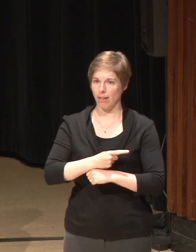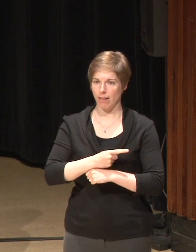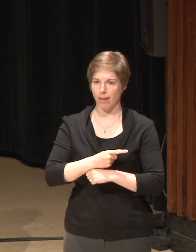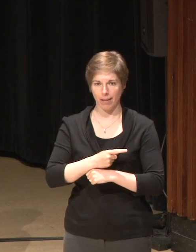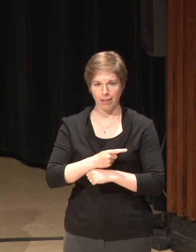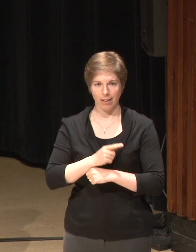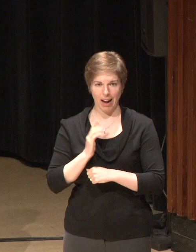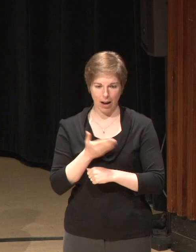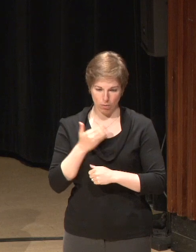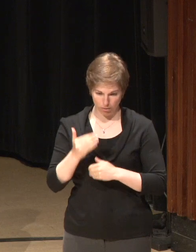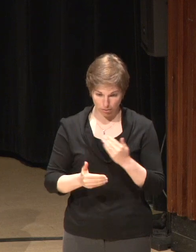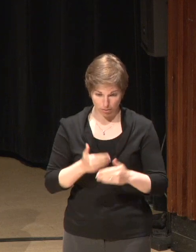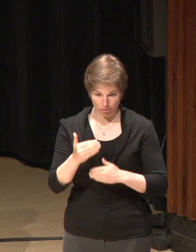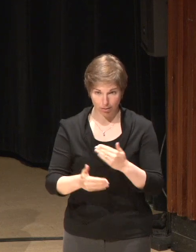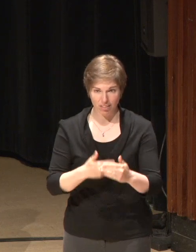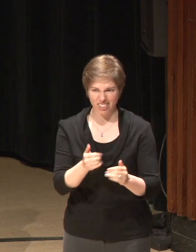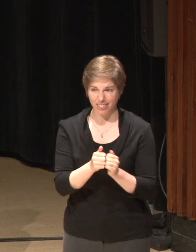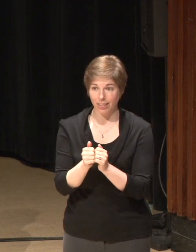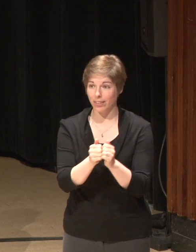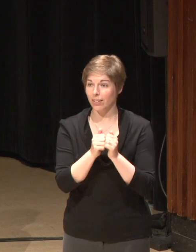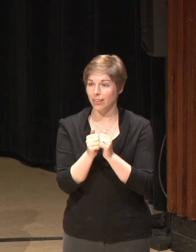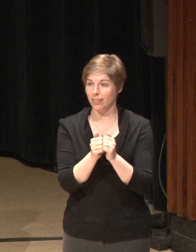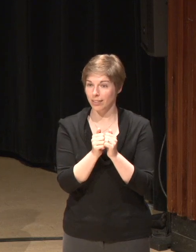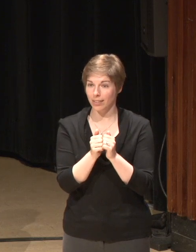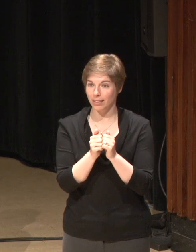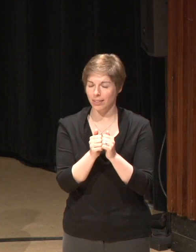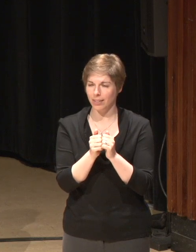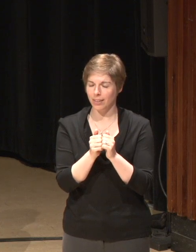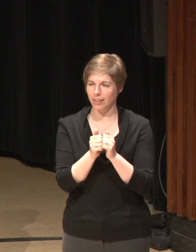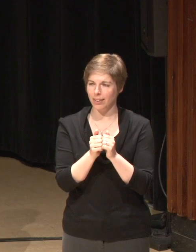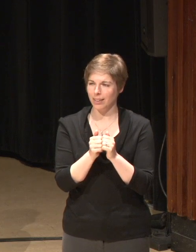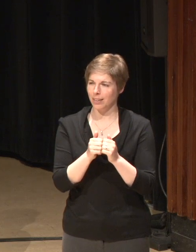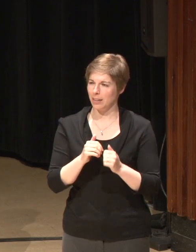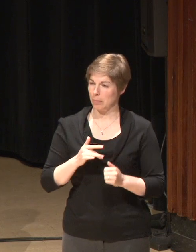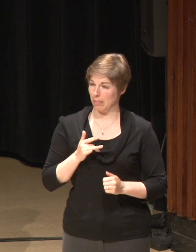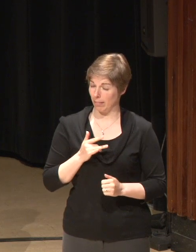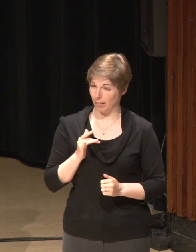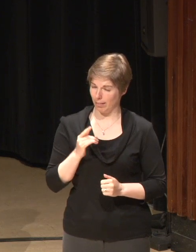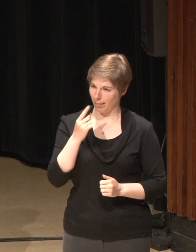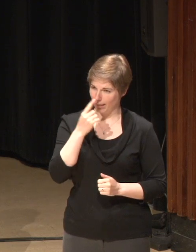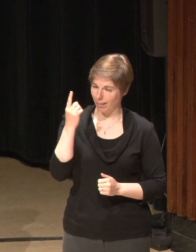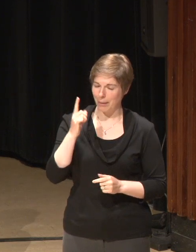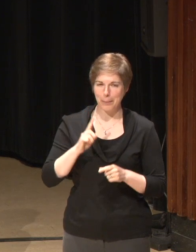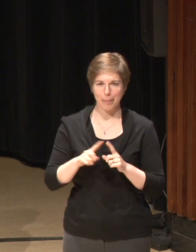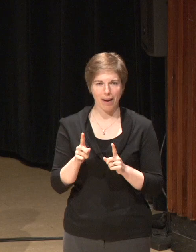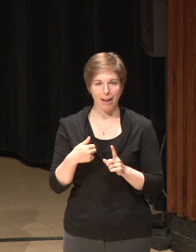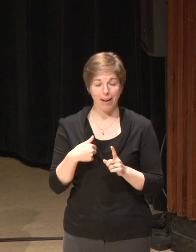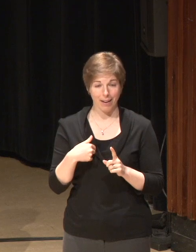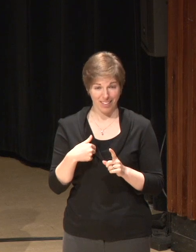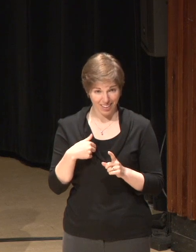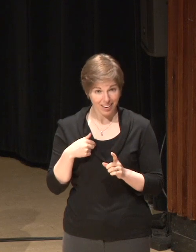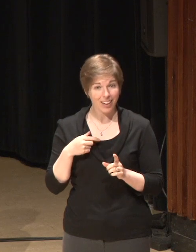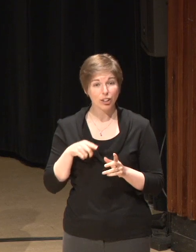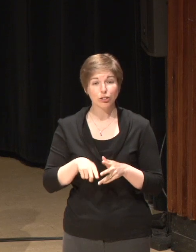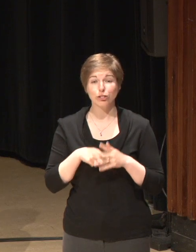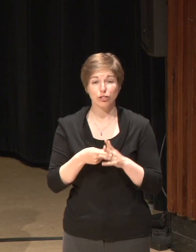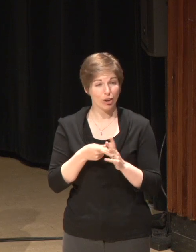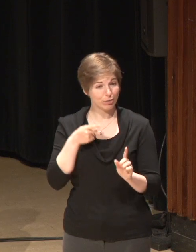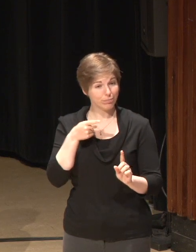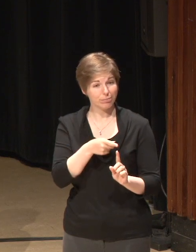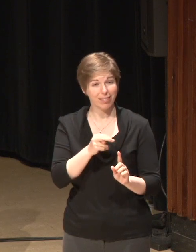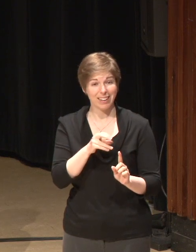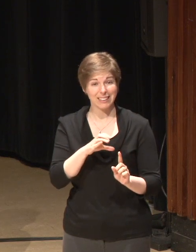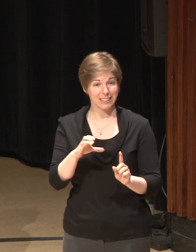together. As strange as it may seem, my journey to NSCC started with a painting. I was scrolling